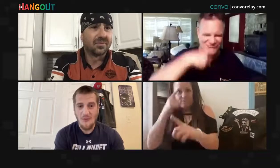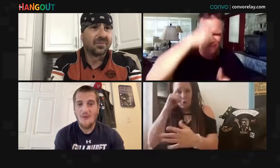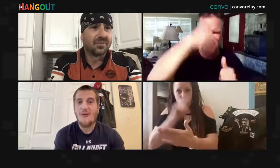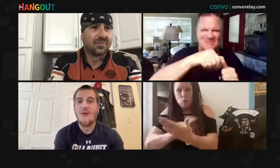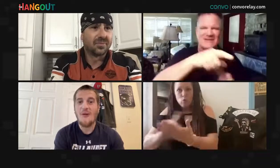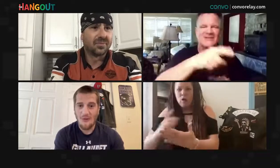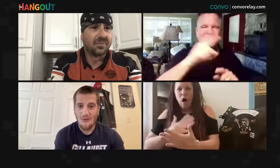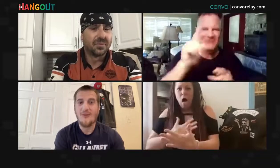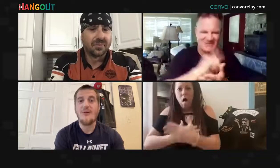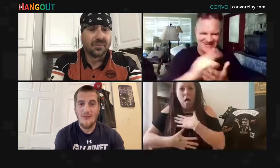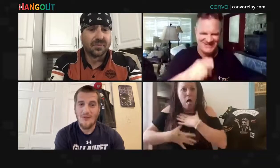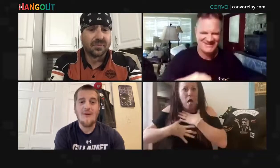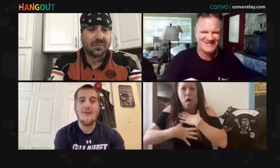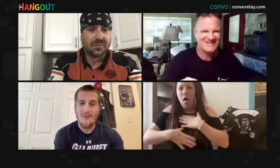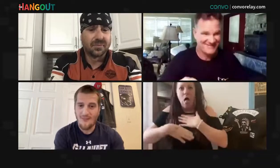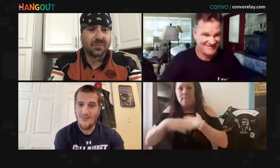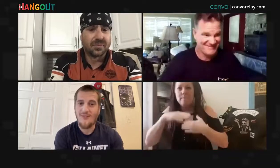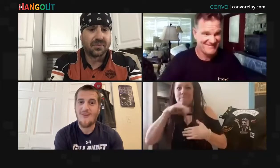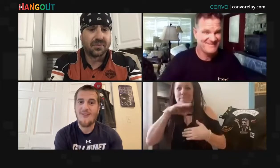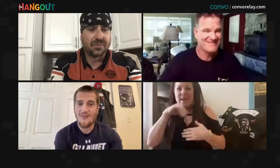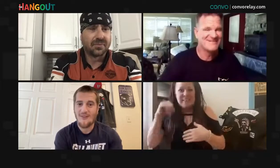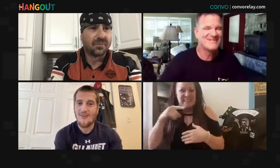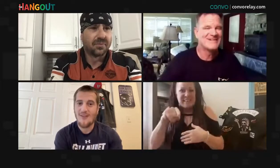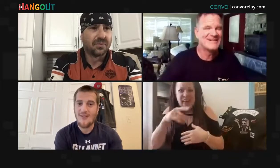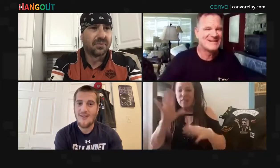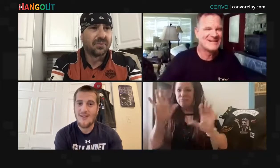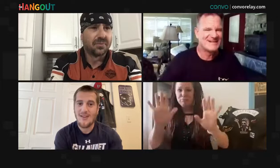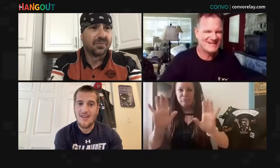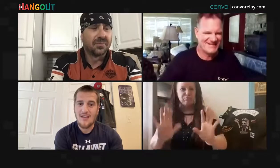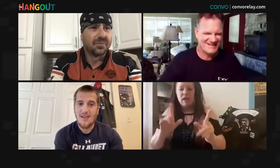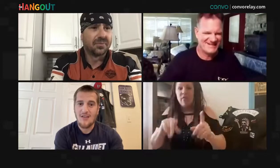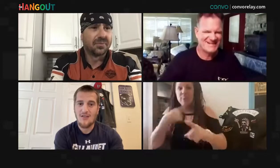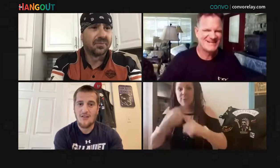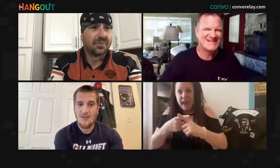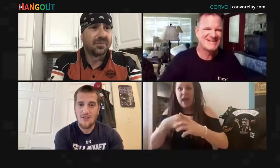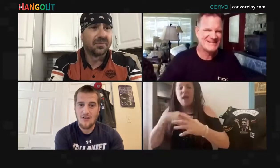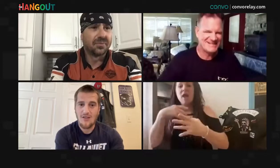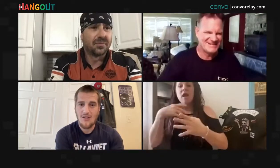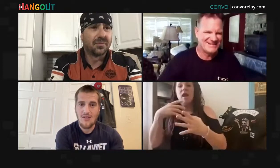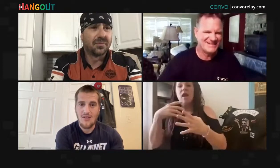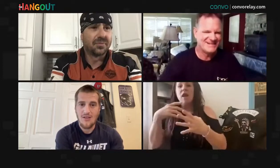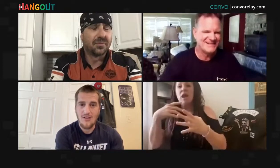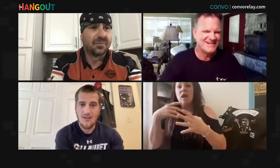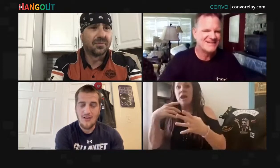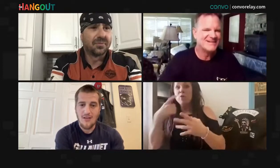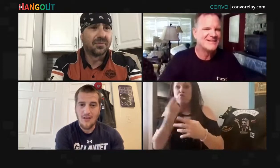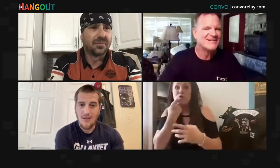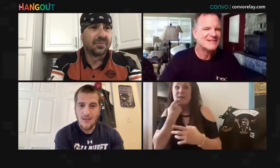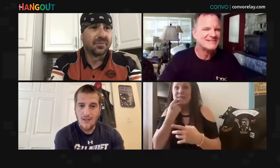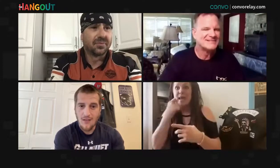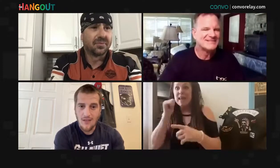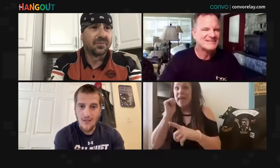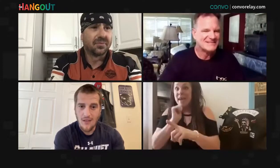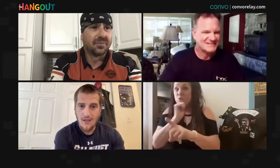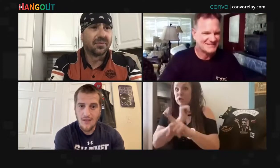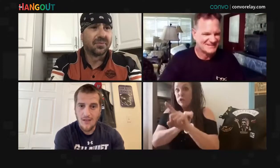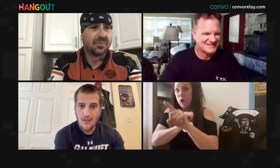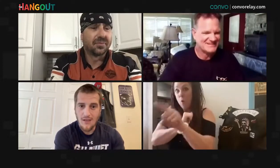and I rented it for a week. Oh, I got to tell you, I enjoyed it. It was great. It was just, there